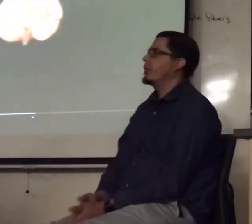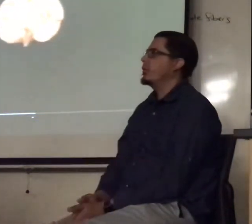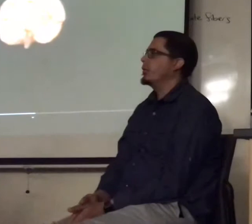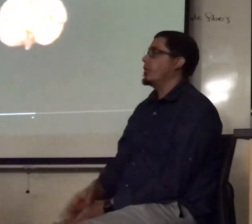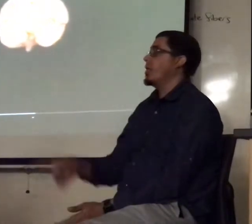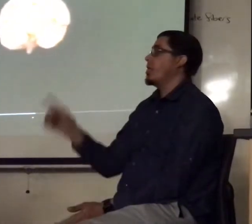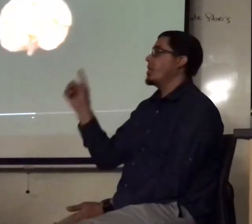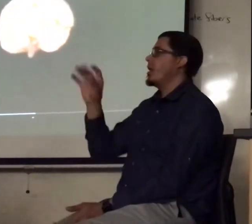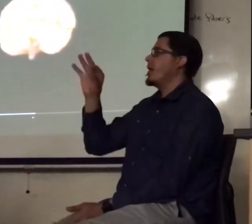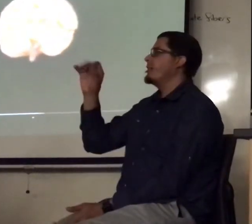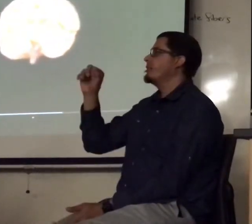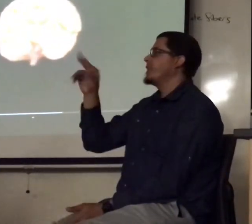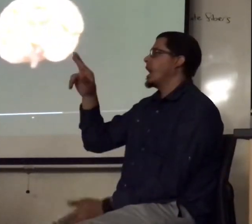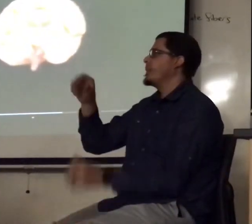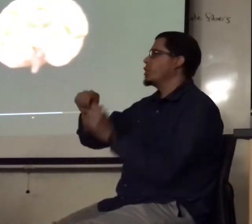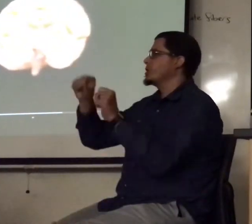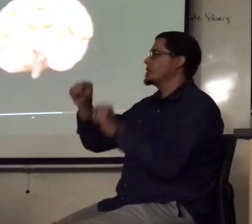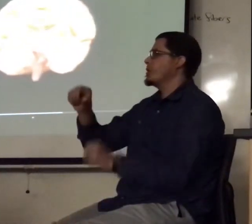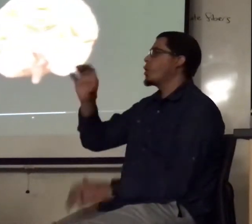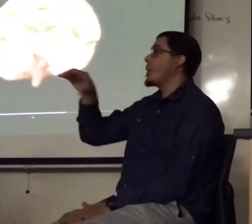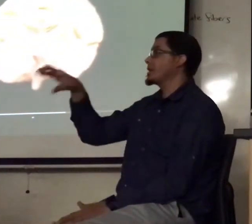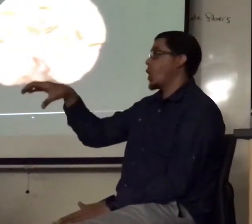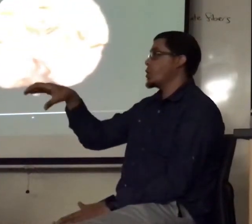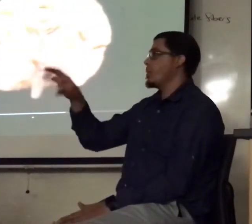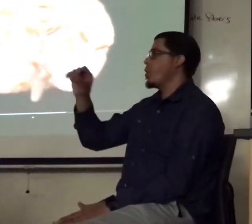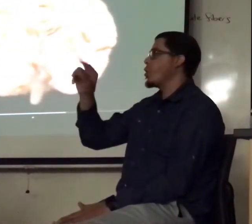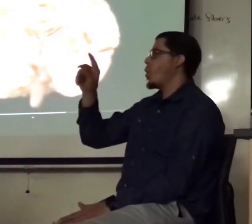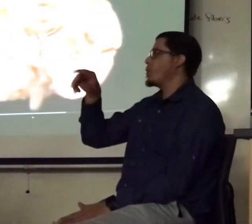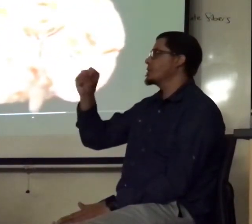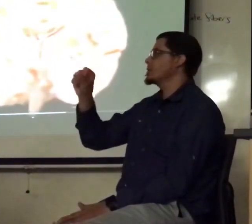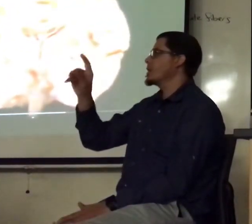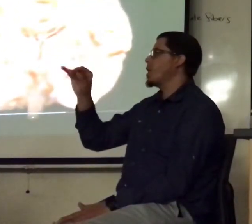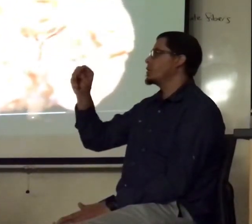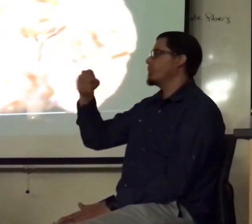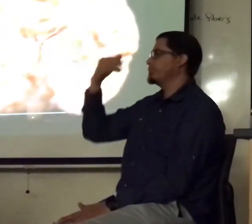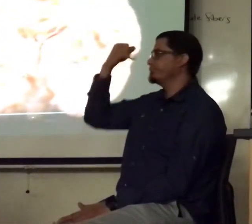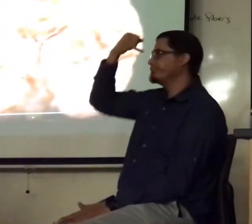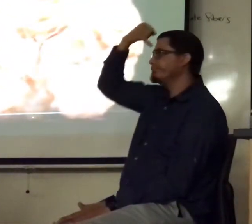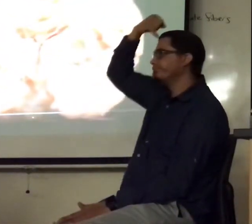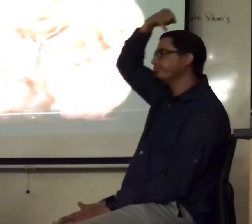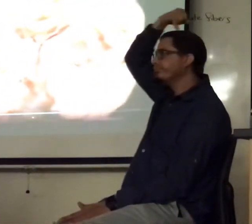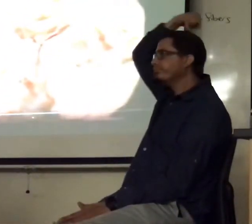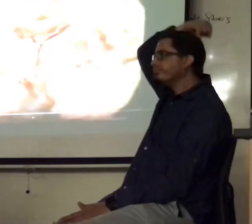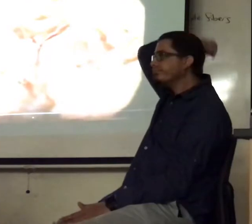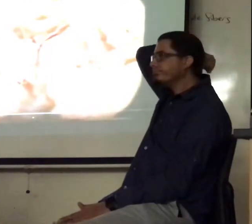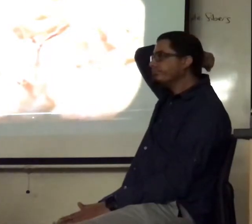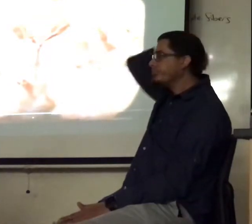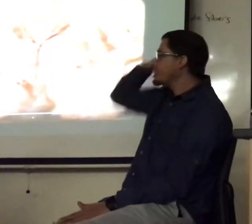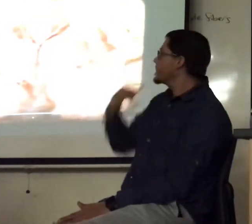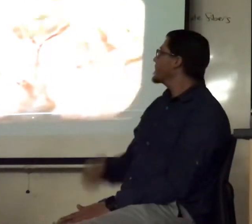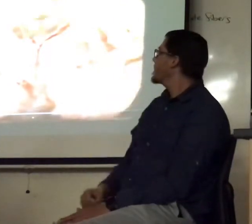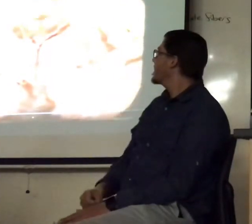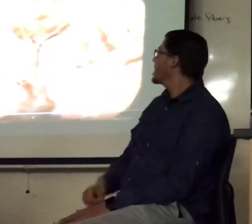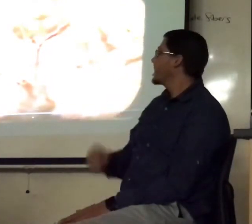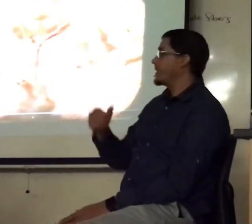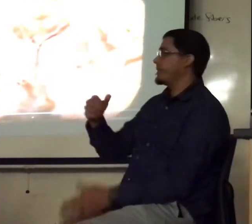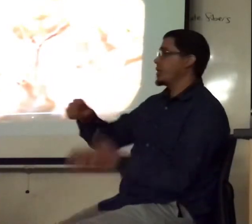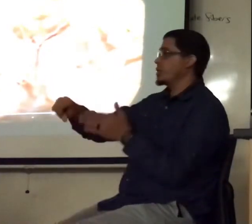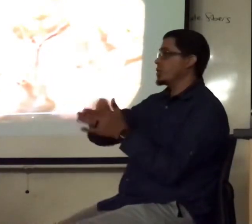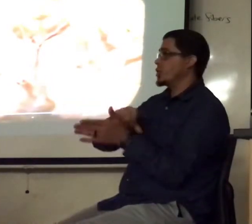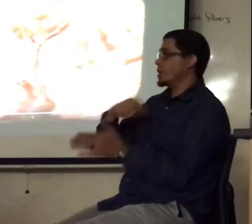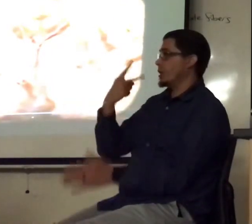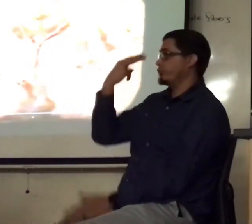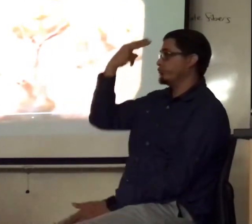This fiber system, the corpus callosum, is located midway between the two hemispheres. When it was surgically severed in